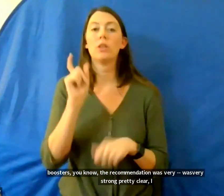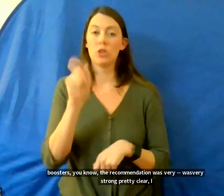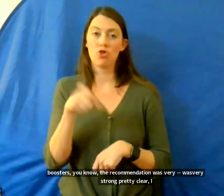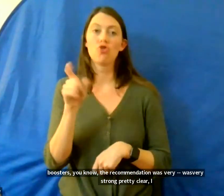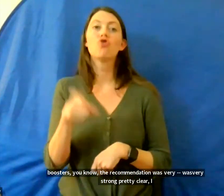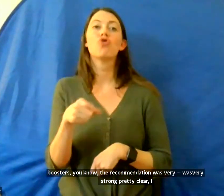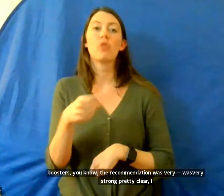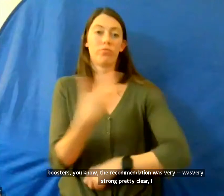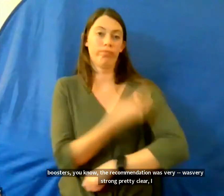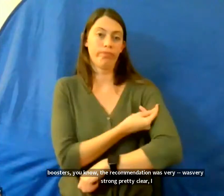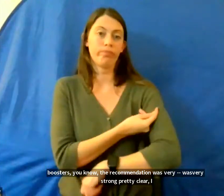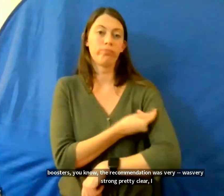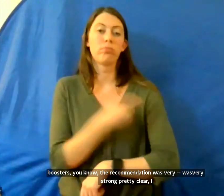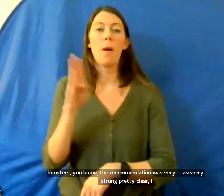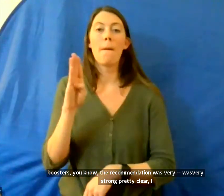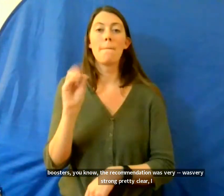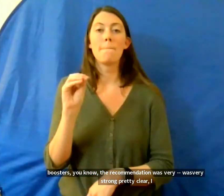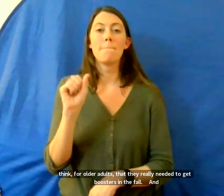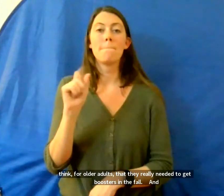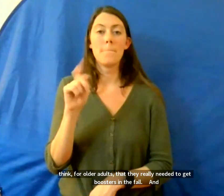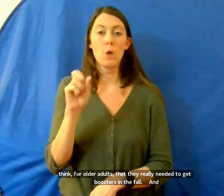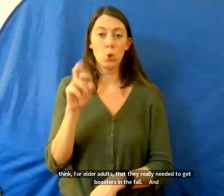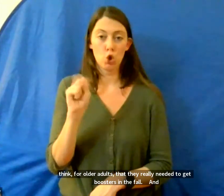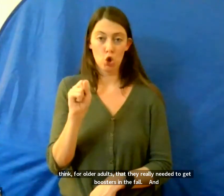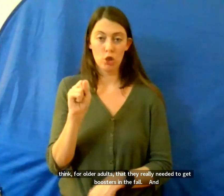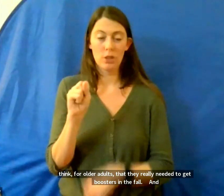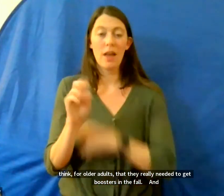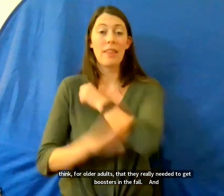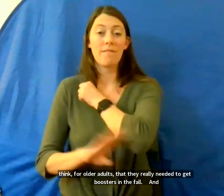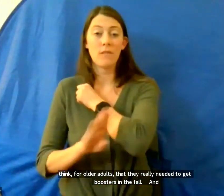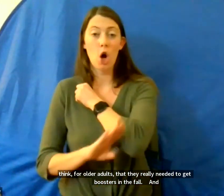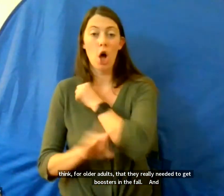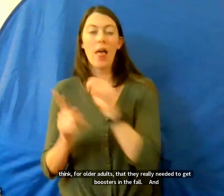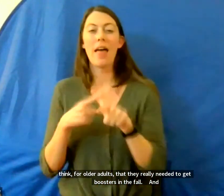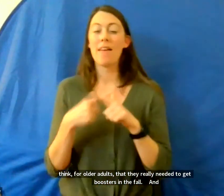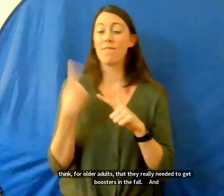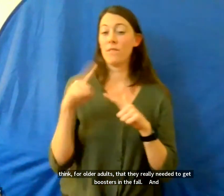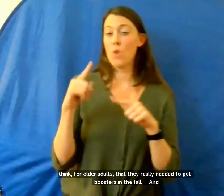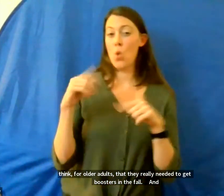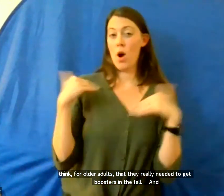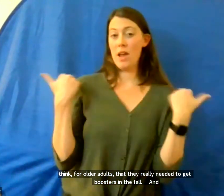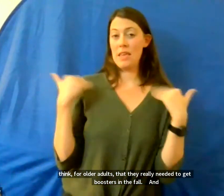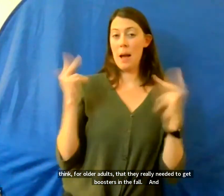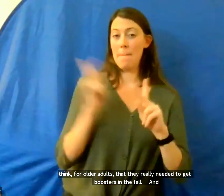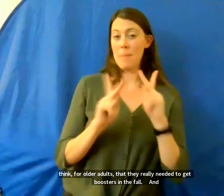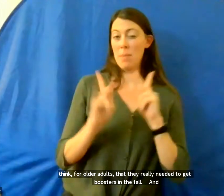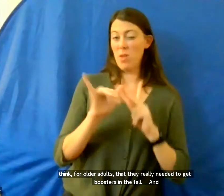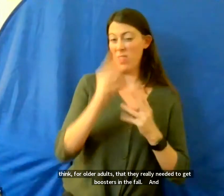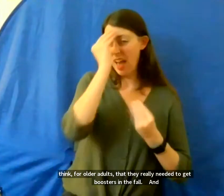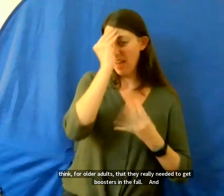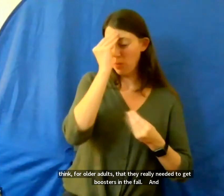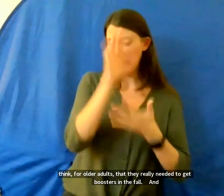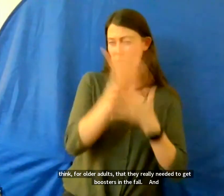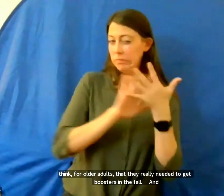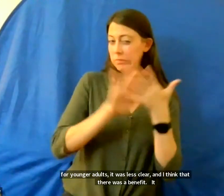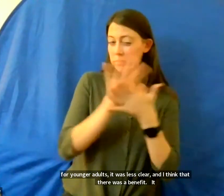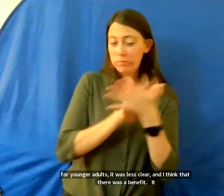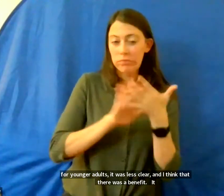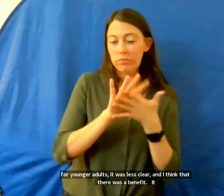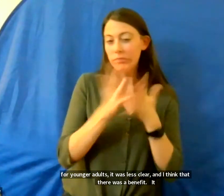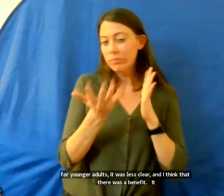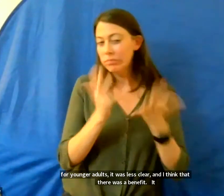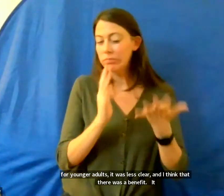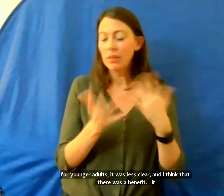in the fall. And for younger adults, it was less clear. And I think that there was a benefit. It probably reduced transmission a